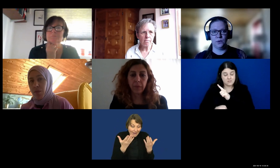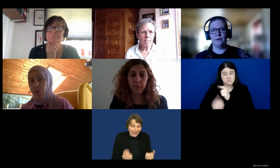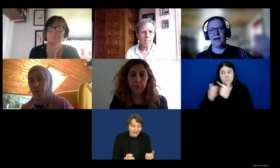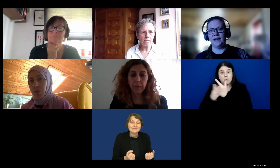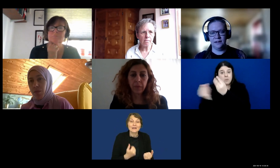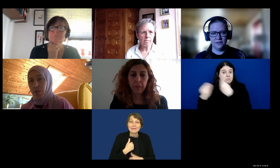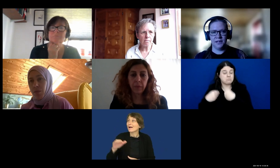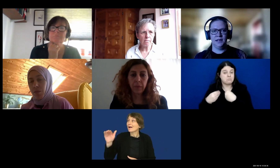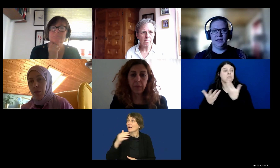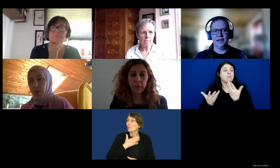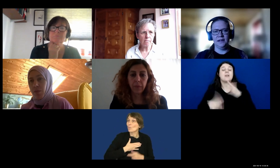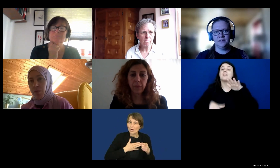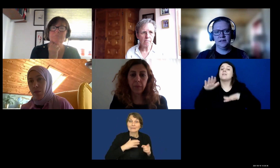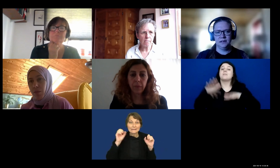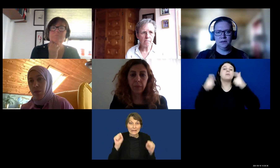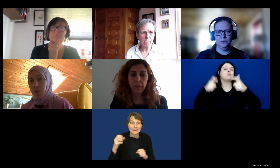on where I live,